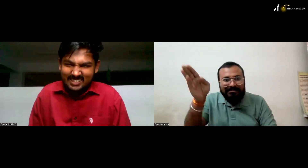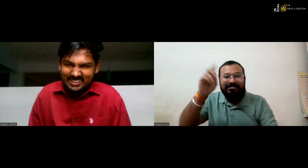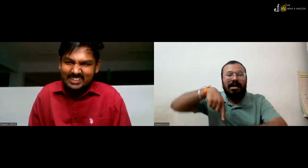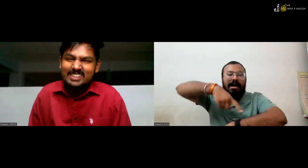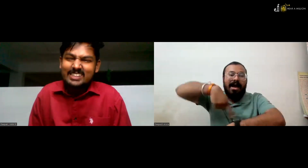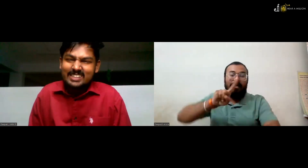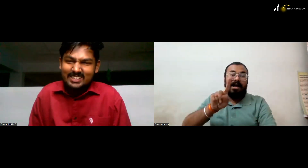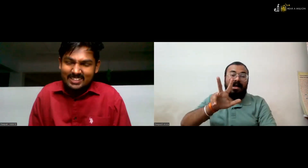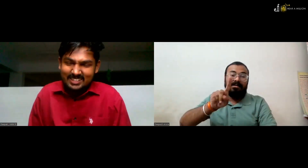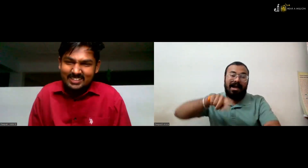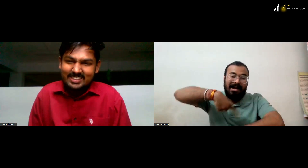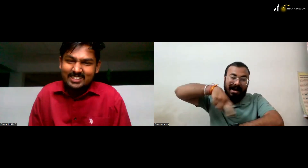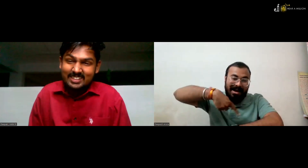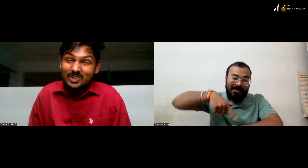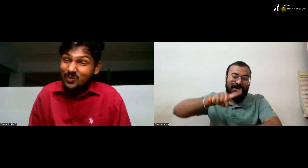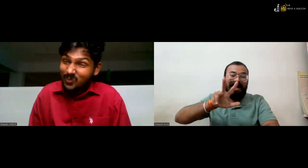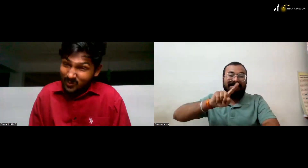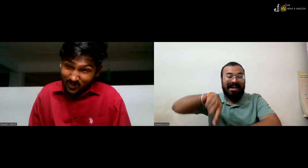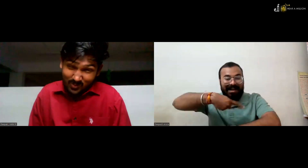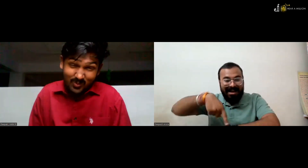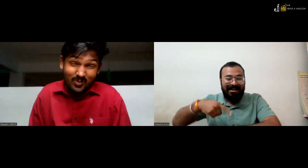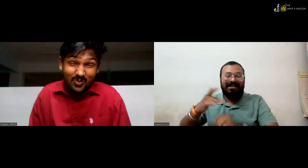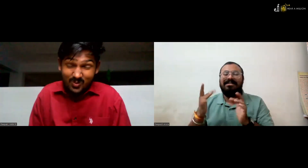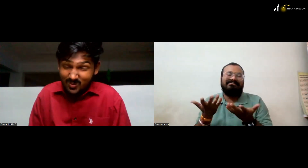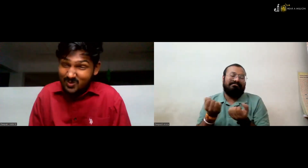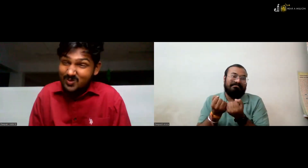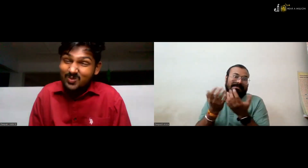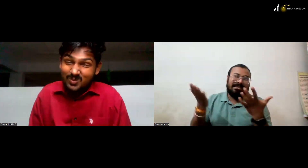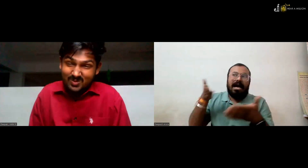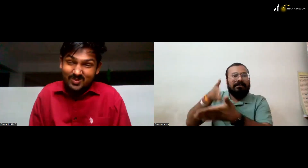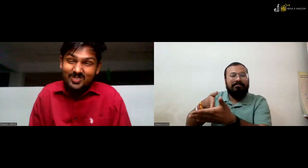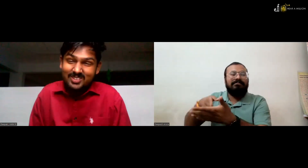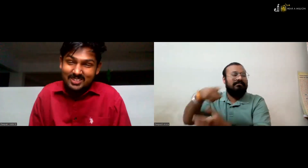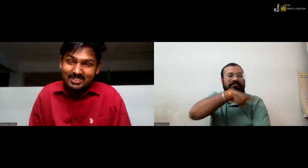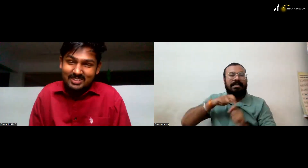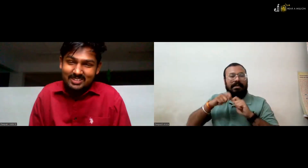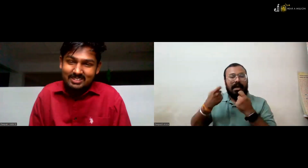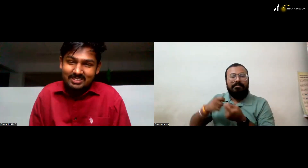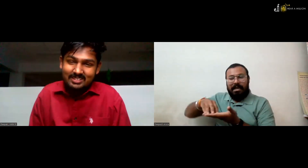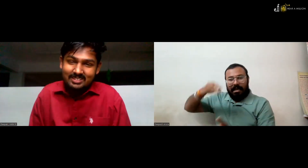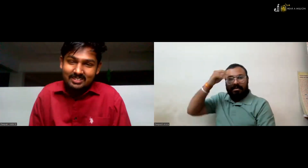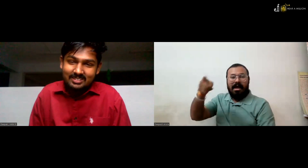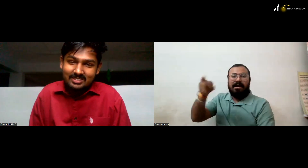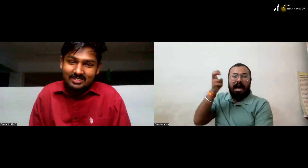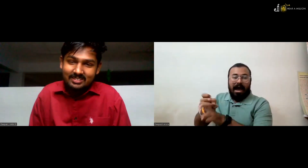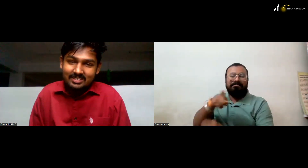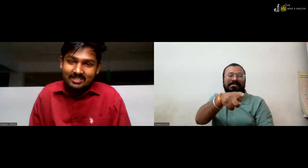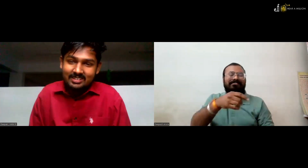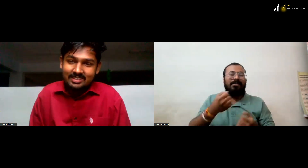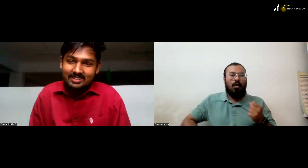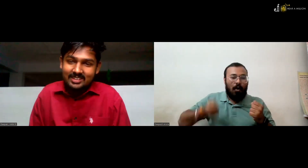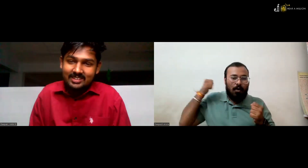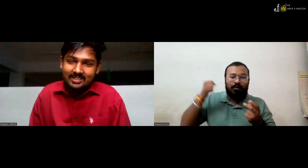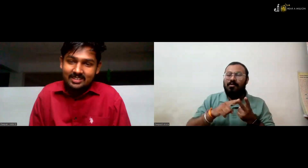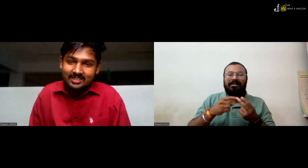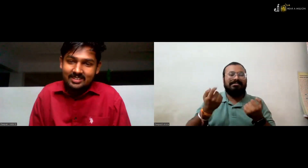people are thinking that could be a silent place, and it took 18 hours for walking and reaching to